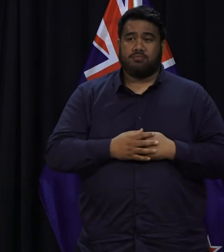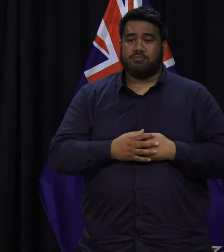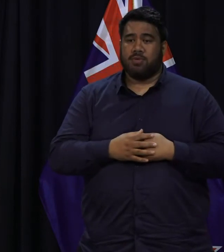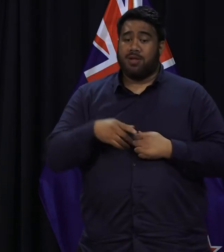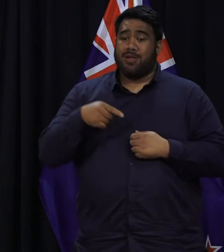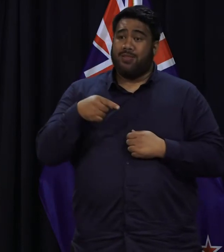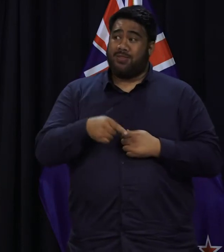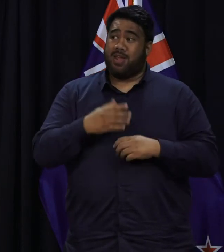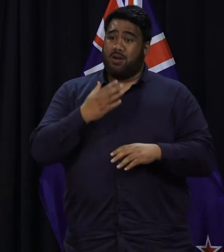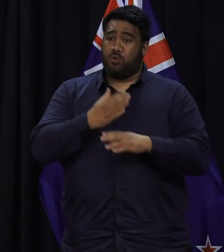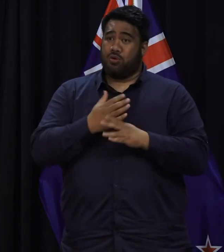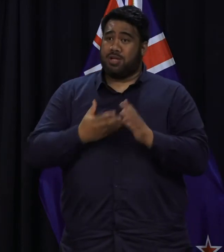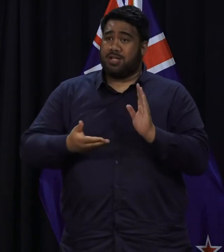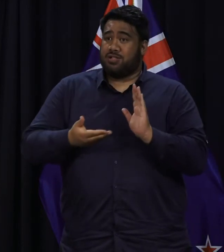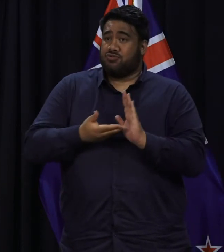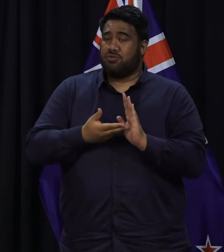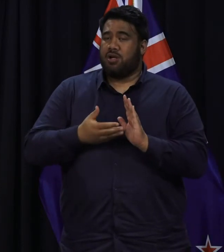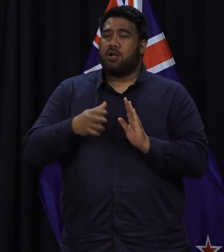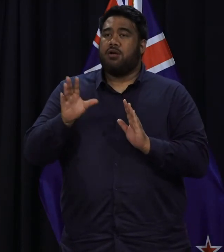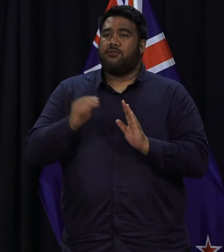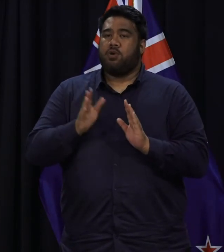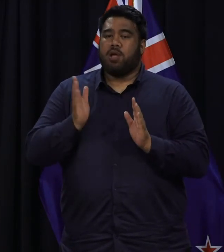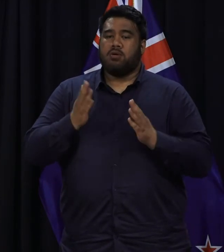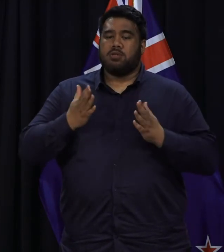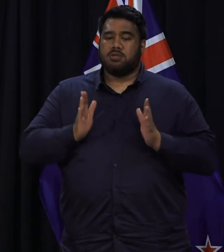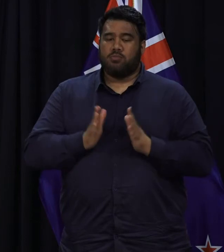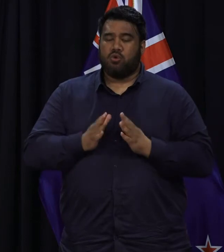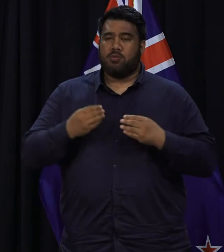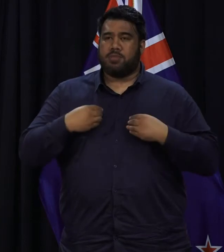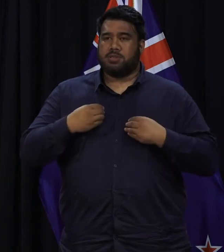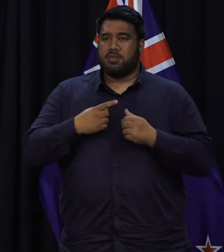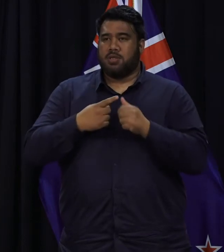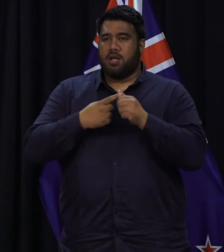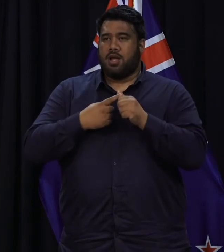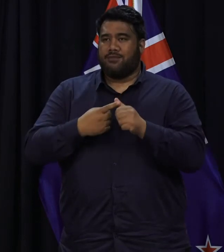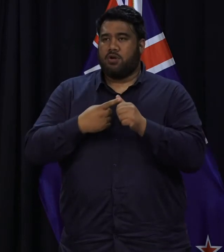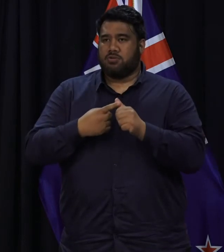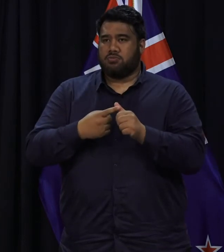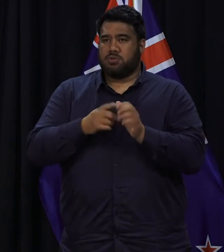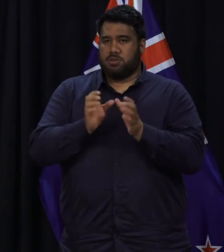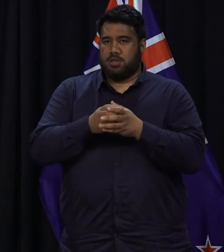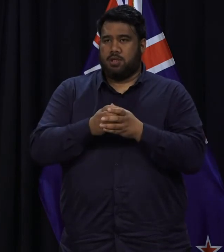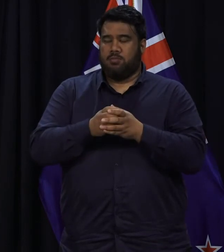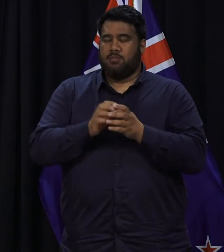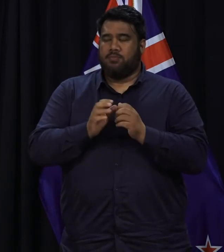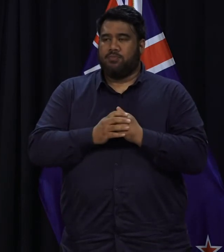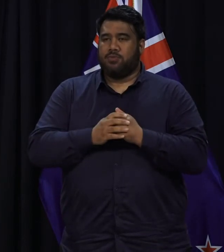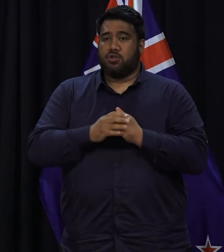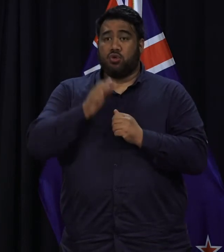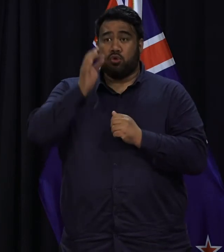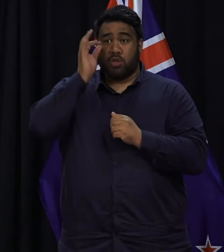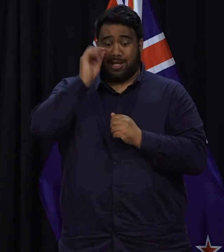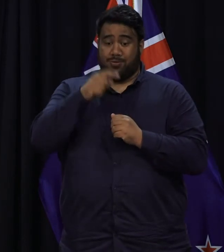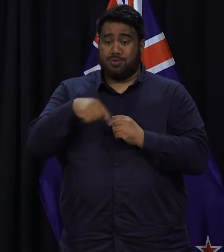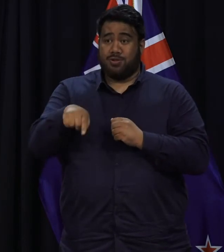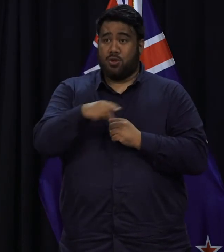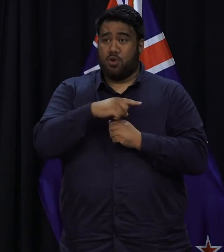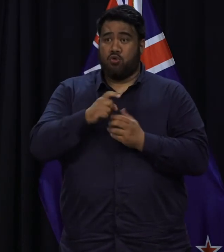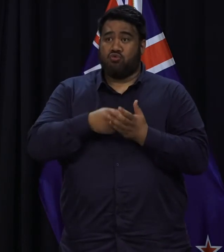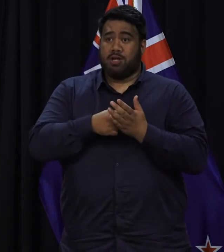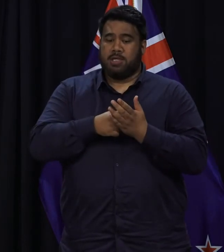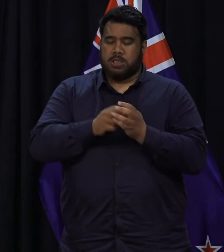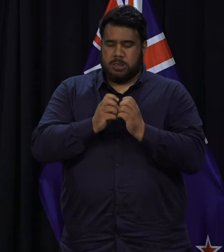work is coming from the Small Business Advisory team. So that council put forward these recommendations. They worked on